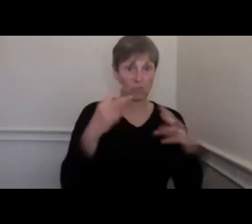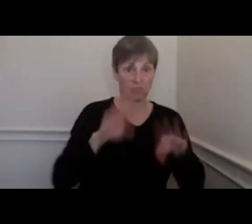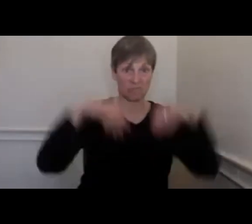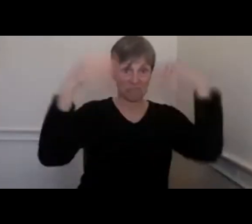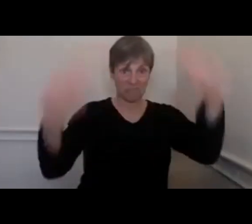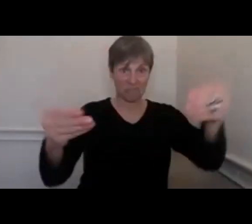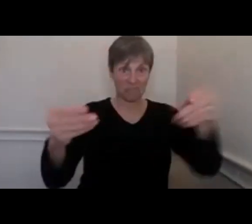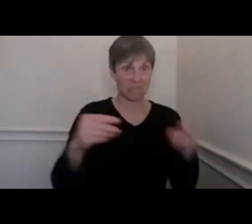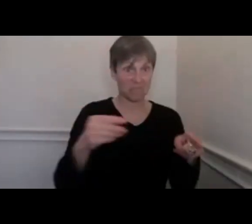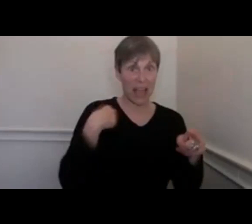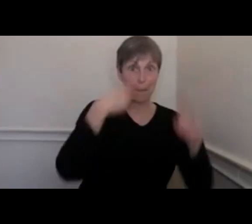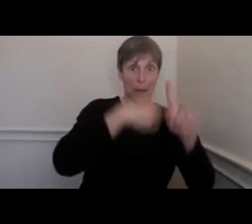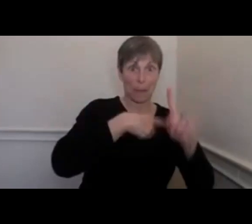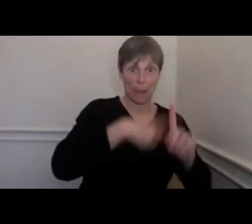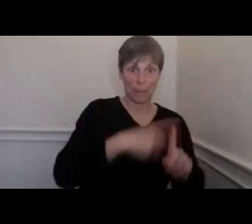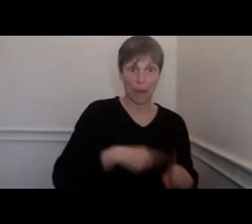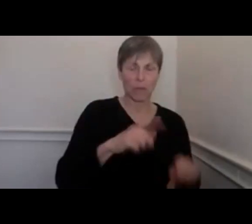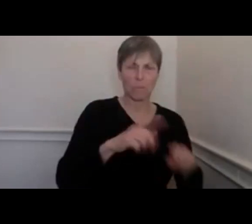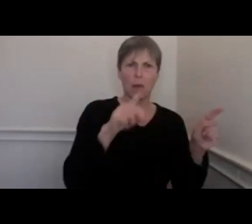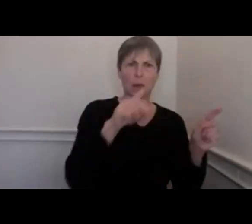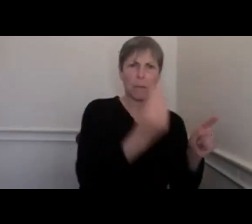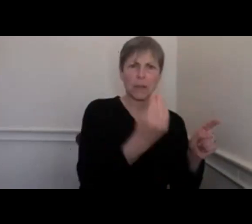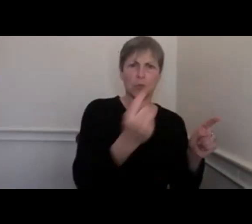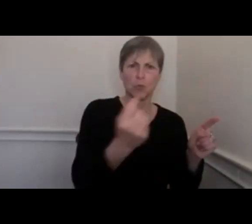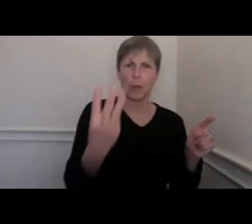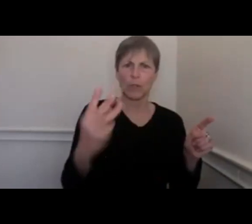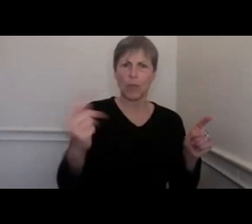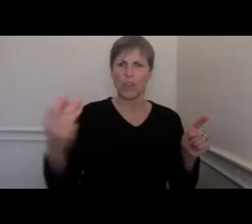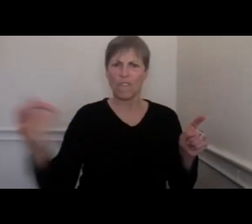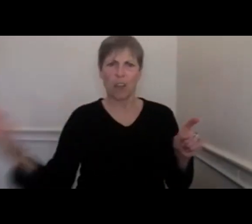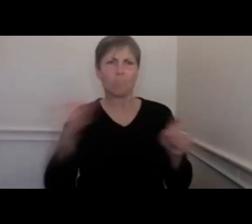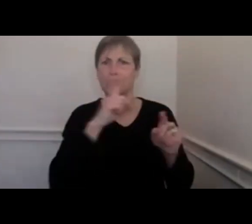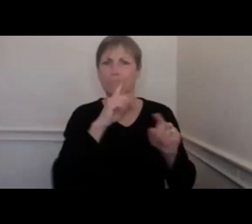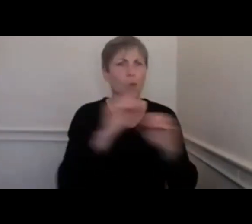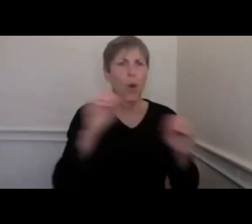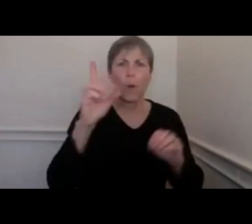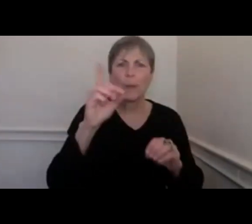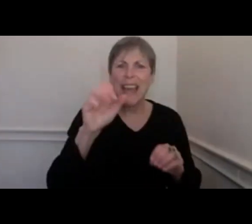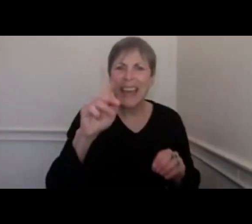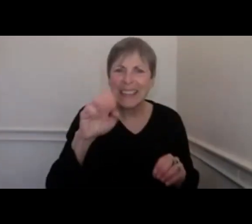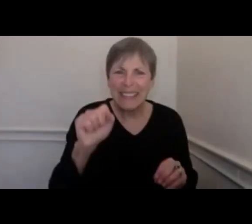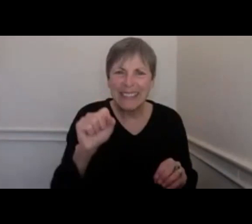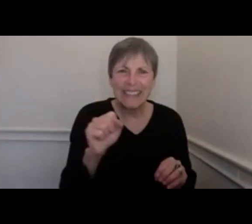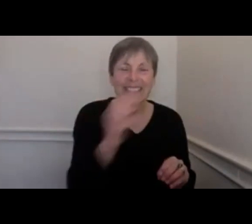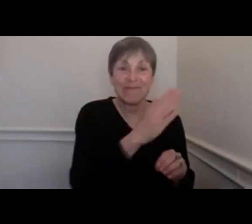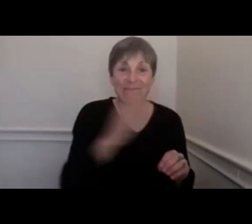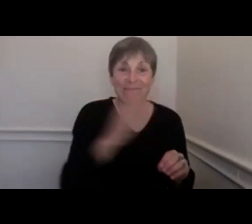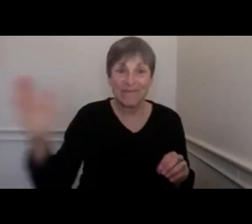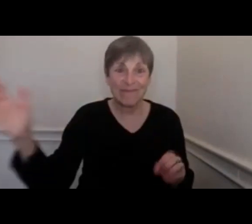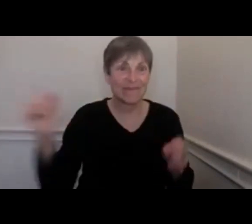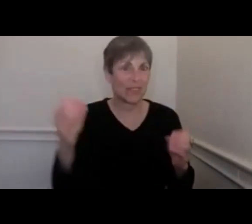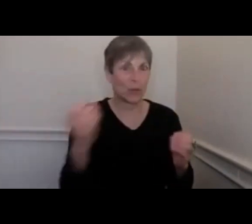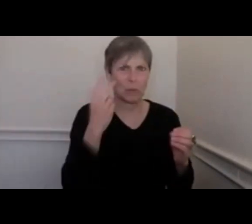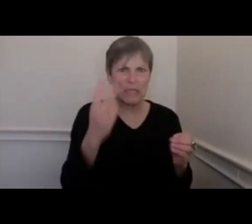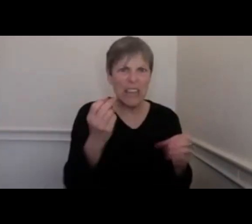from April, from May 2020, and starting in on our notes from 2021. So you can